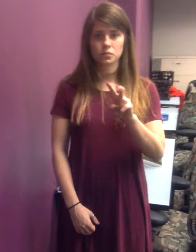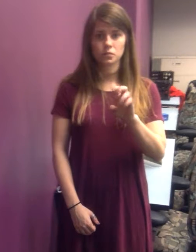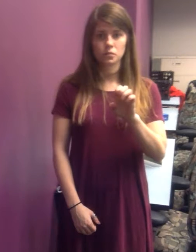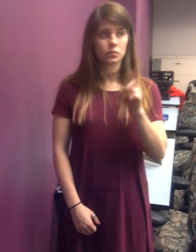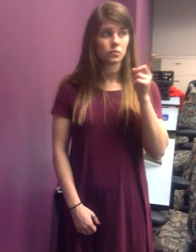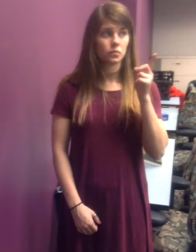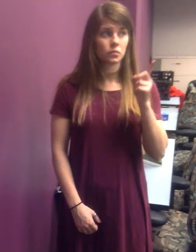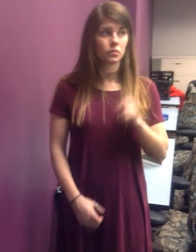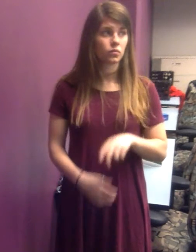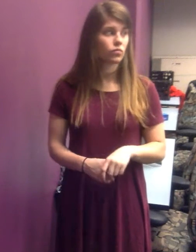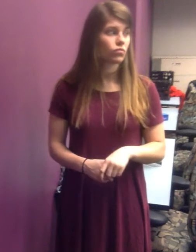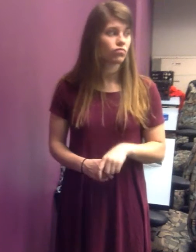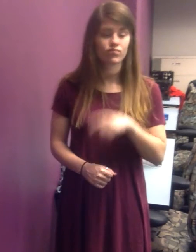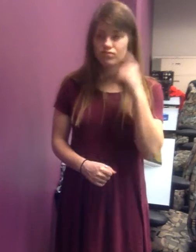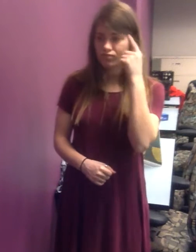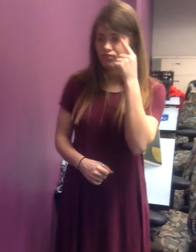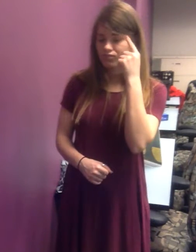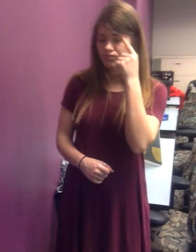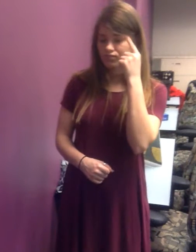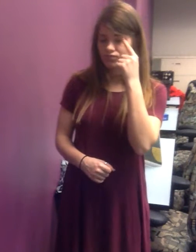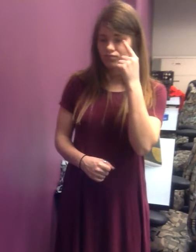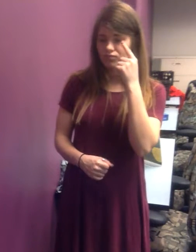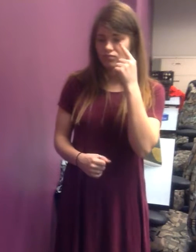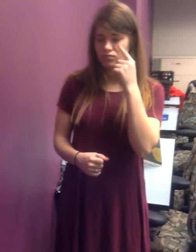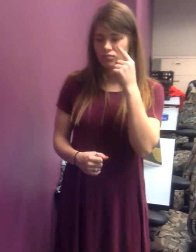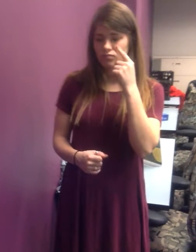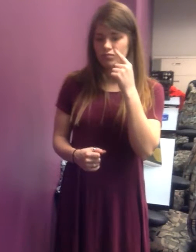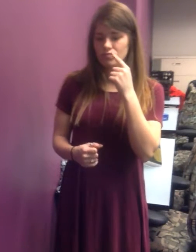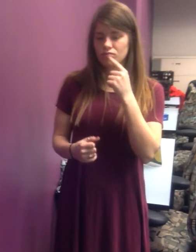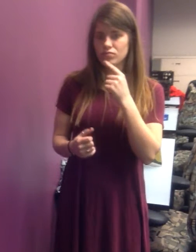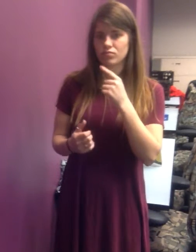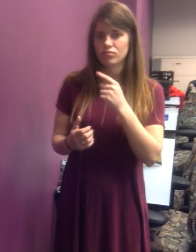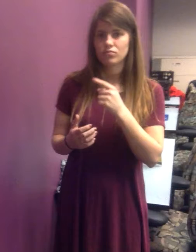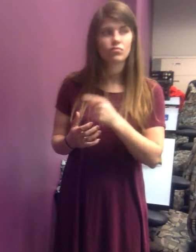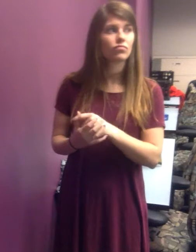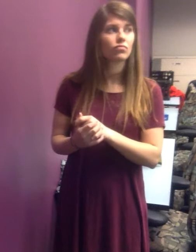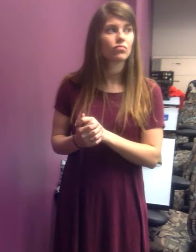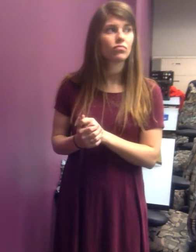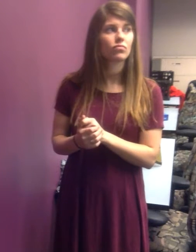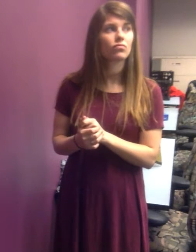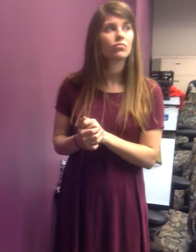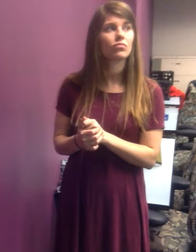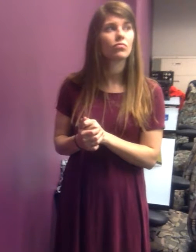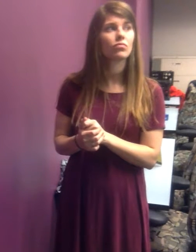But Exxon did something that I think was fairly radical, which was that they chose to go after the science. And as for